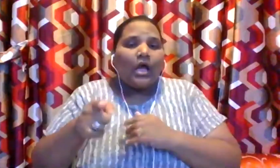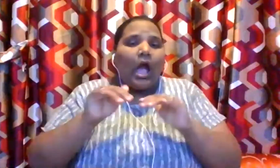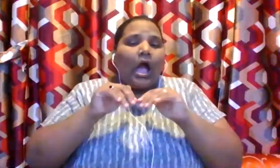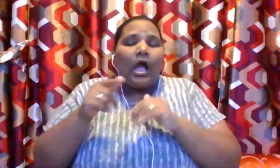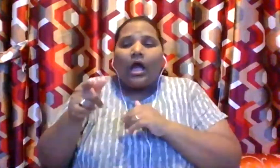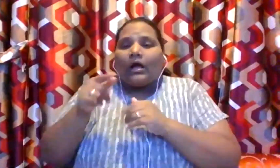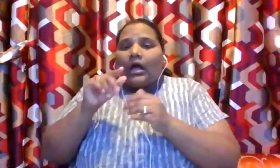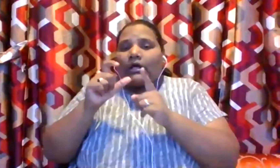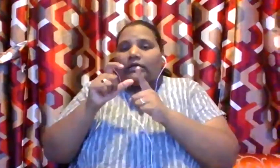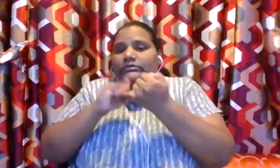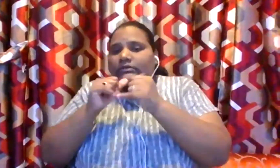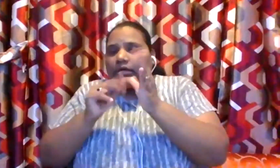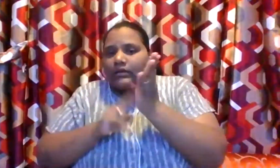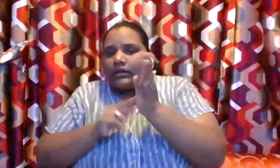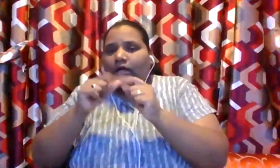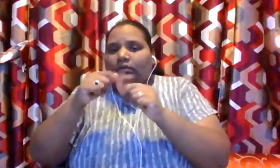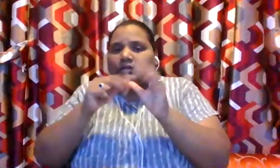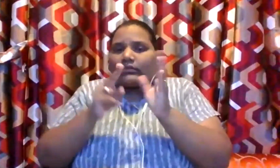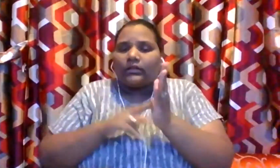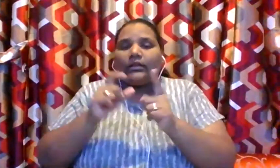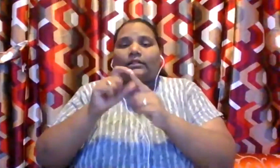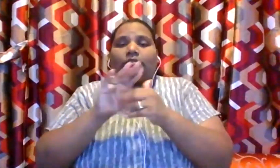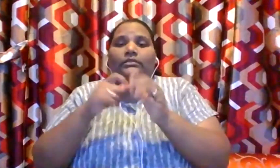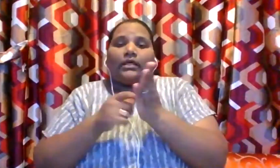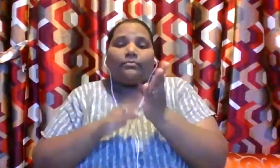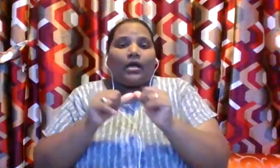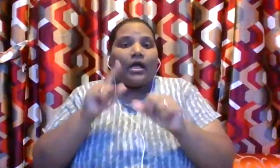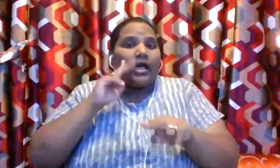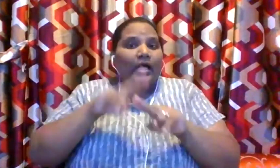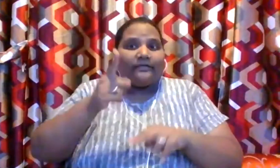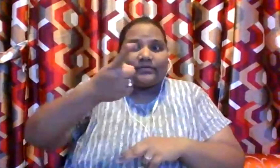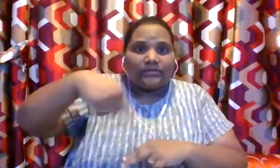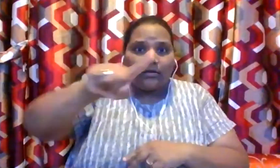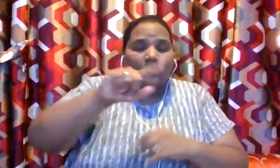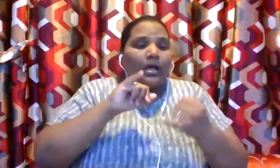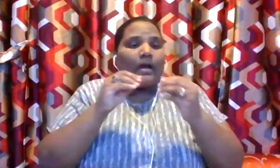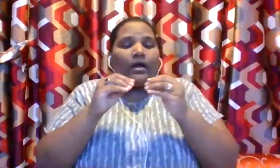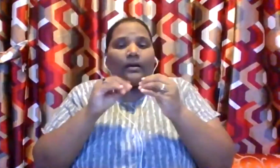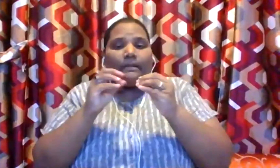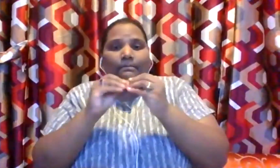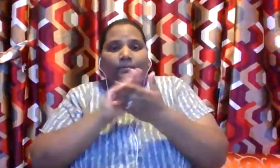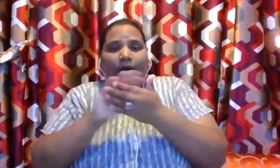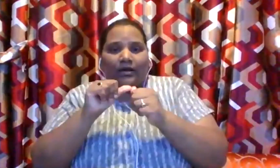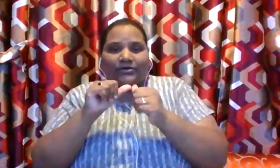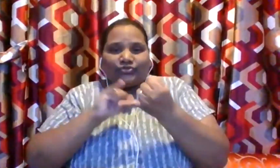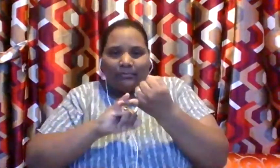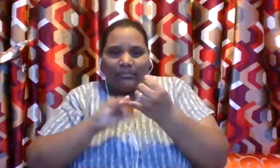we start reading books like Bhagavad Gita and Srimad Bhagavatam, we will realize why I'm saying that Krishna is